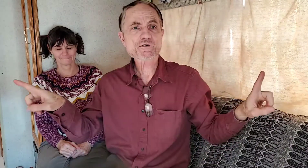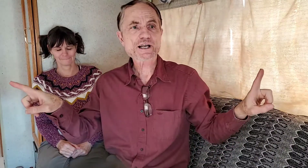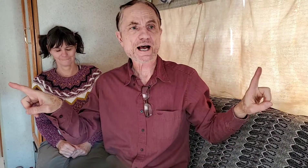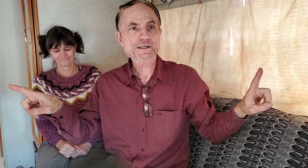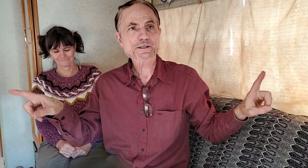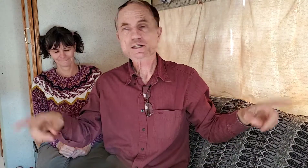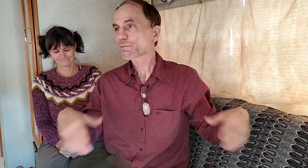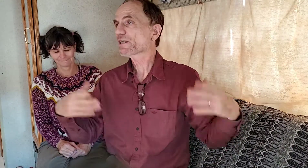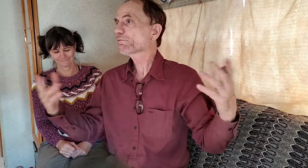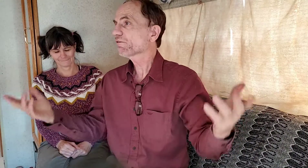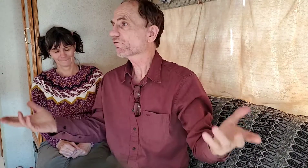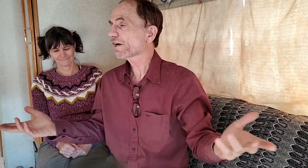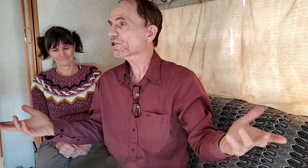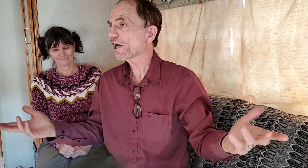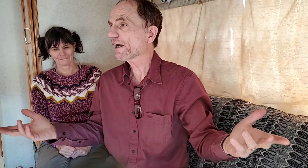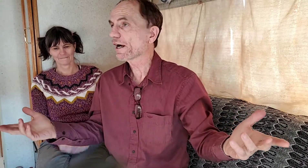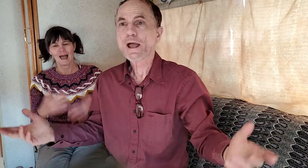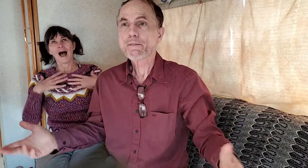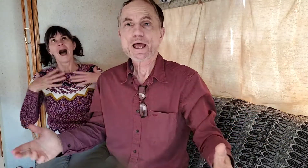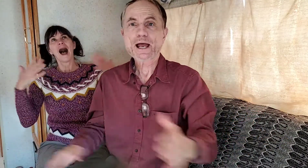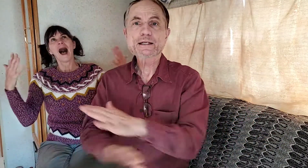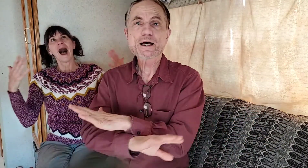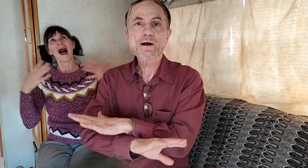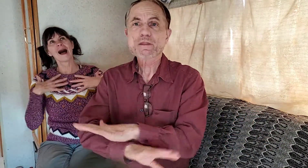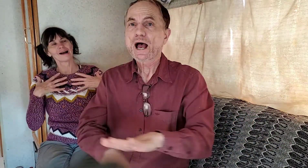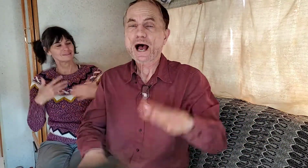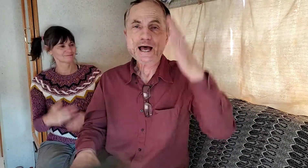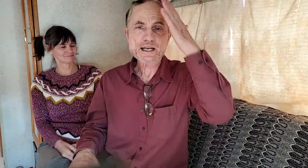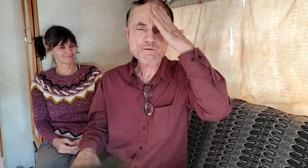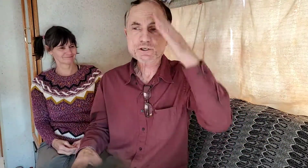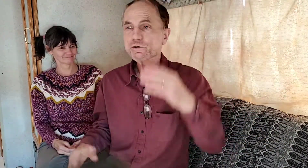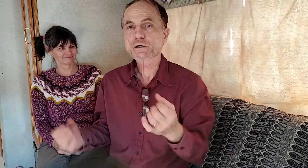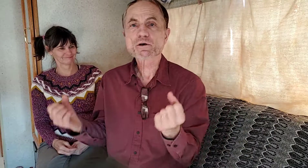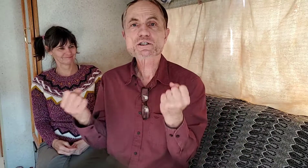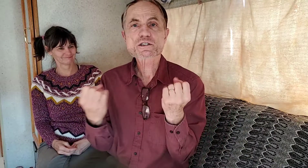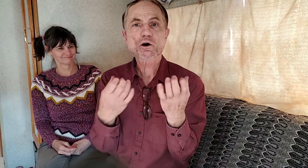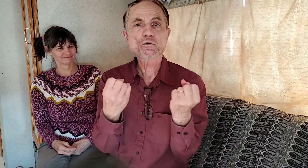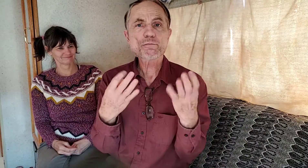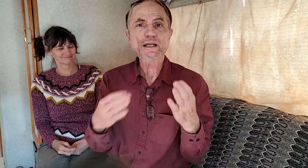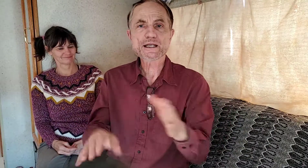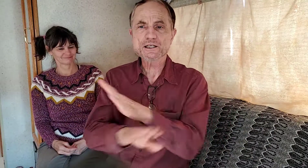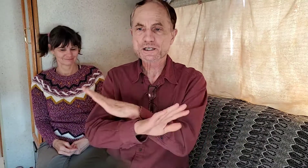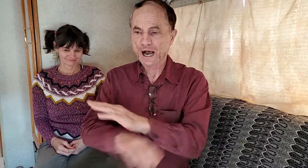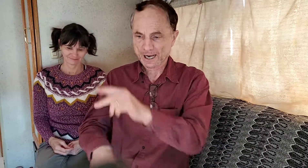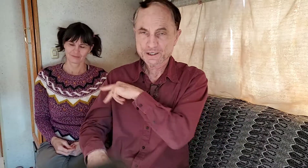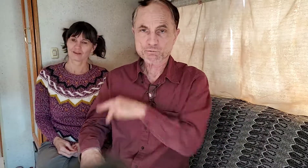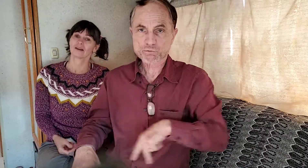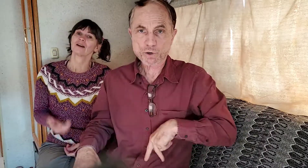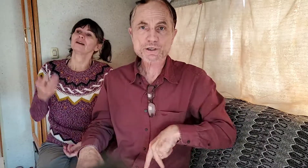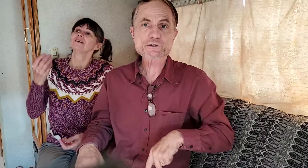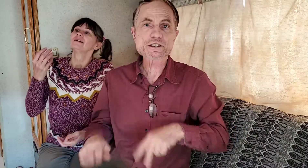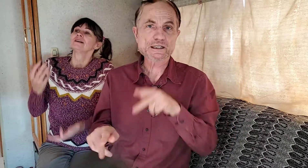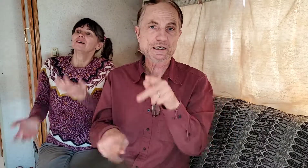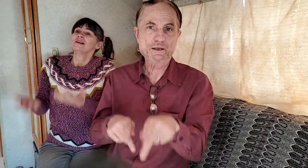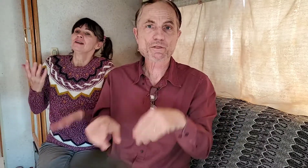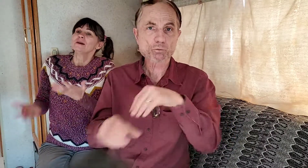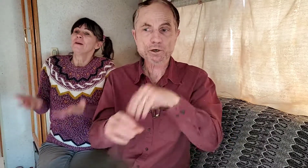out here. This must be fresh air. And I never knew there were so many non-royalty in the